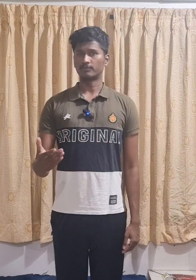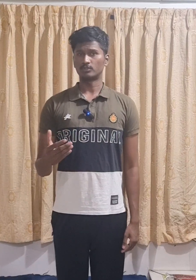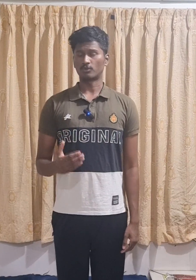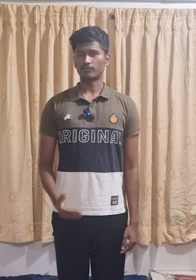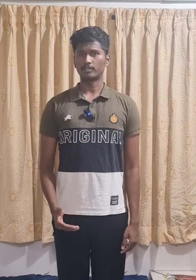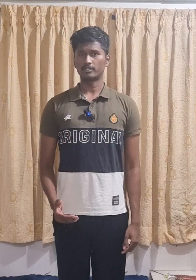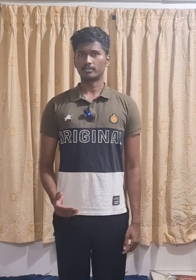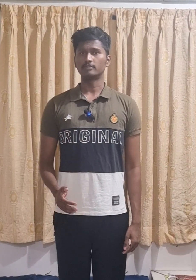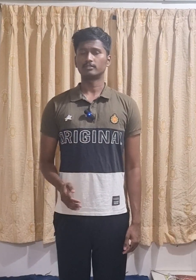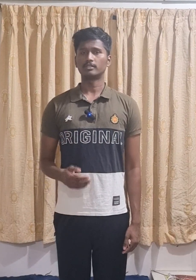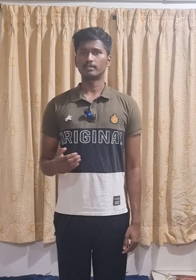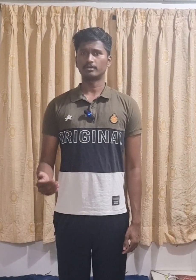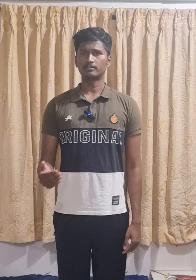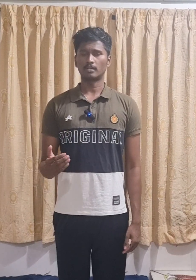feature of inheritance